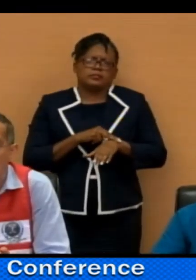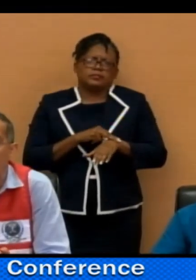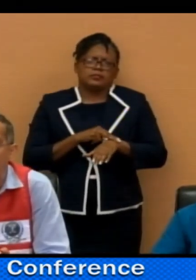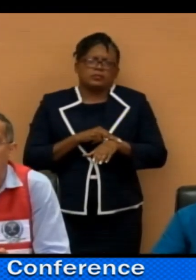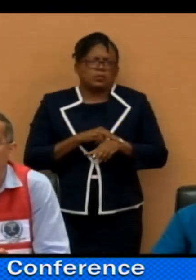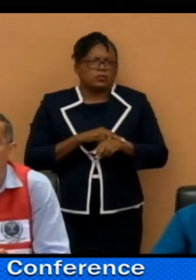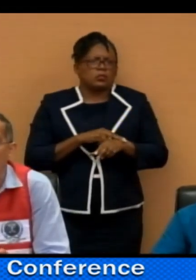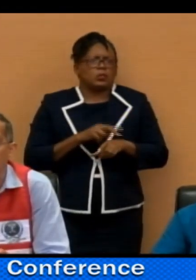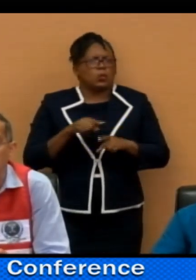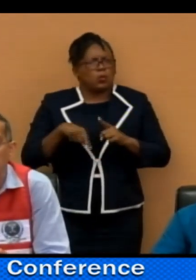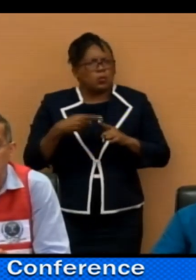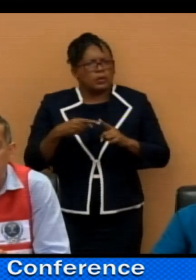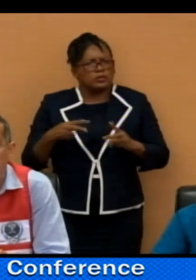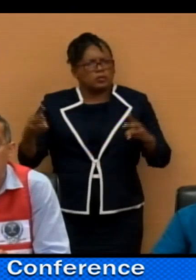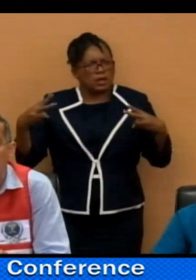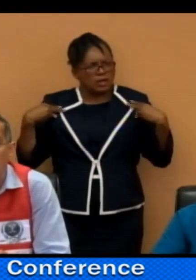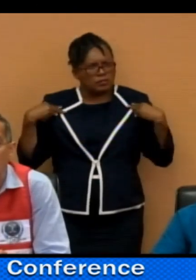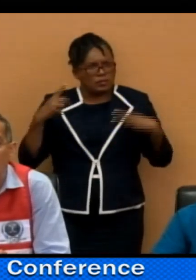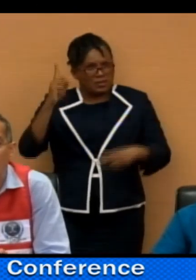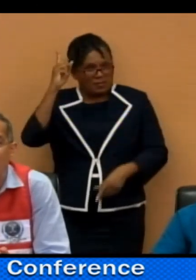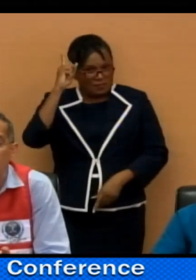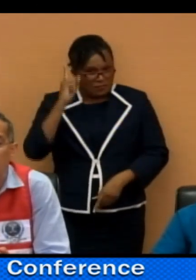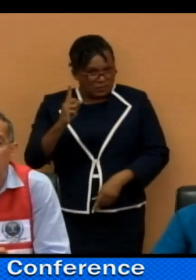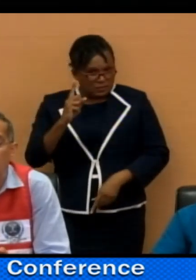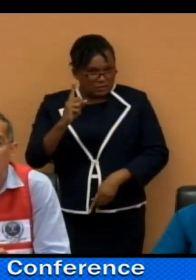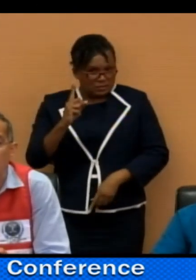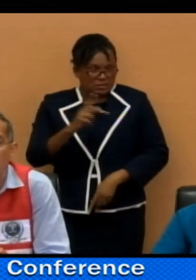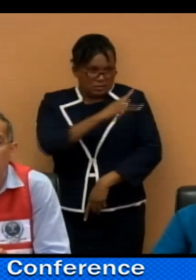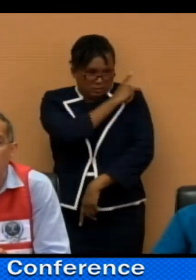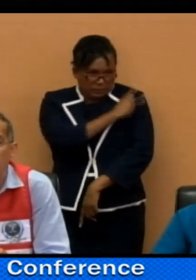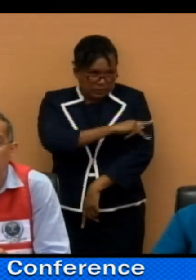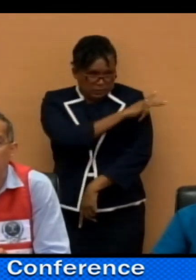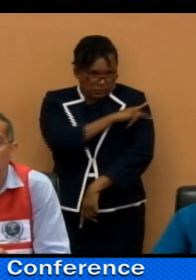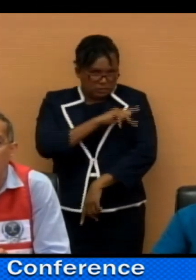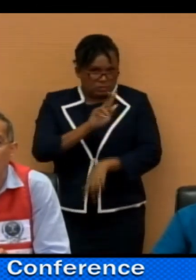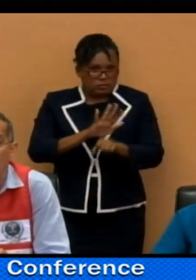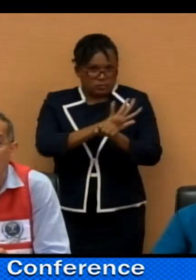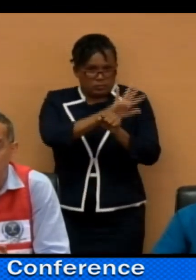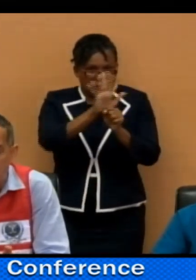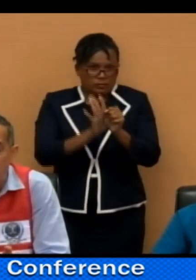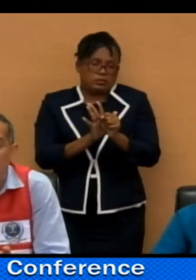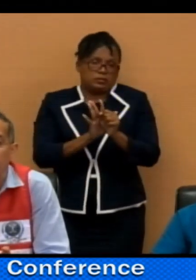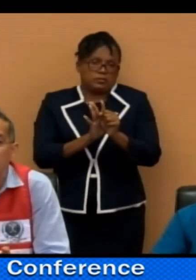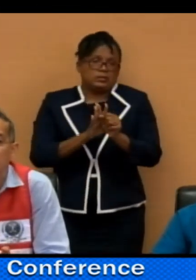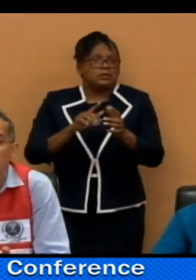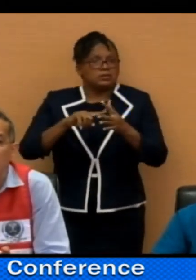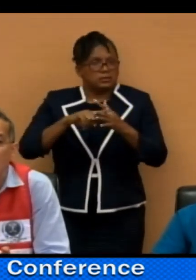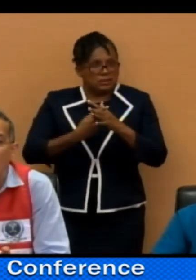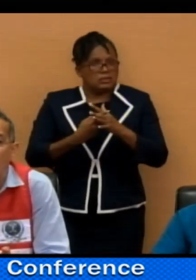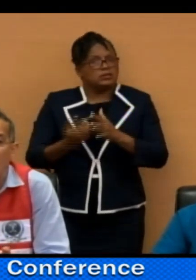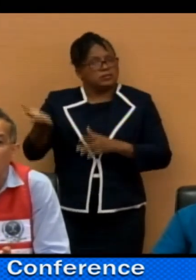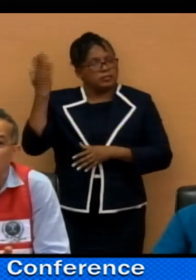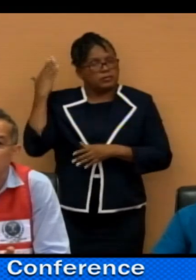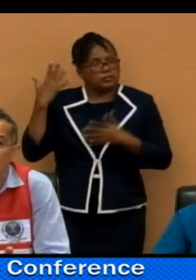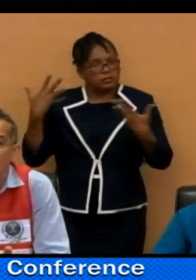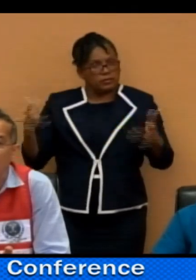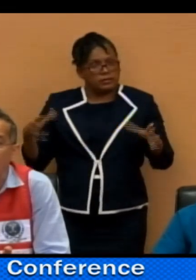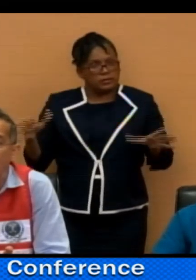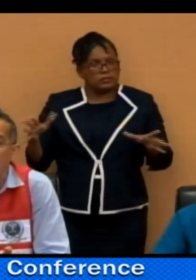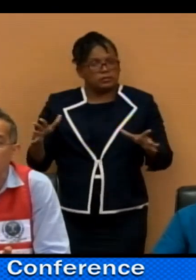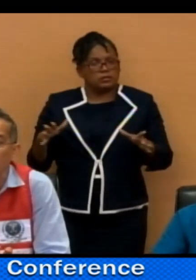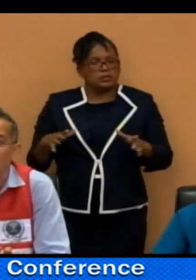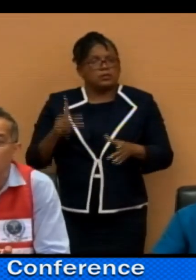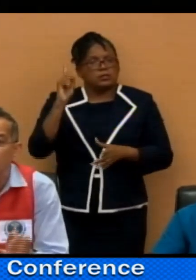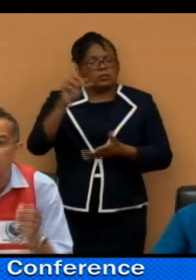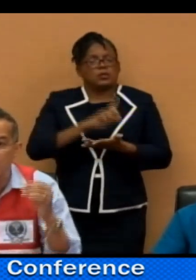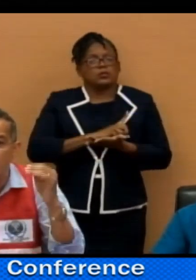when you have your first case, we started implementing that protocol regardless approximately a week and a